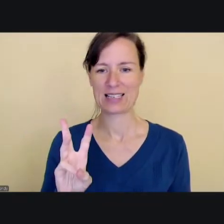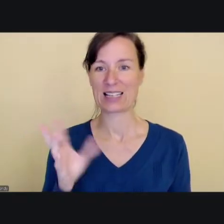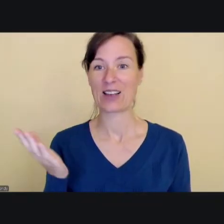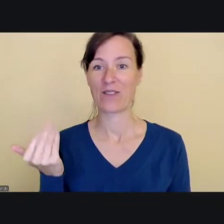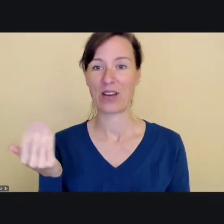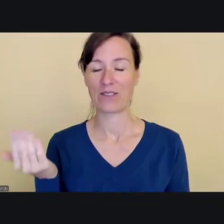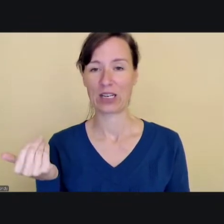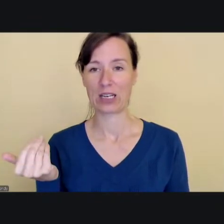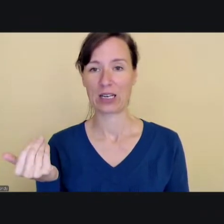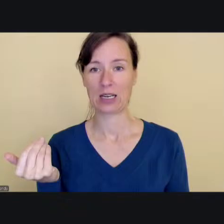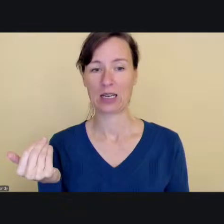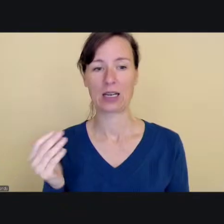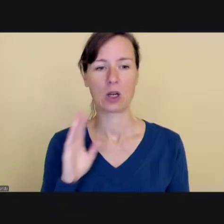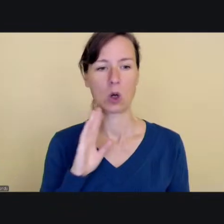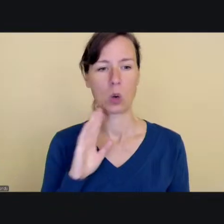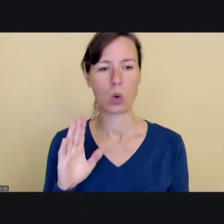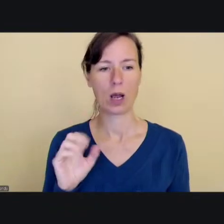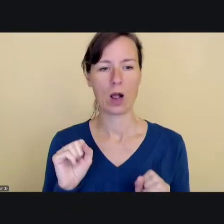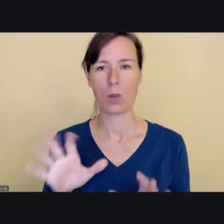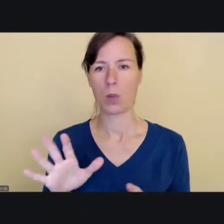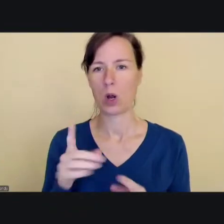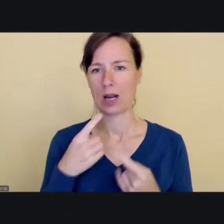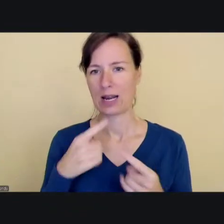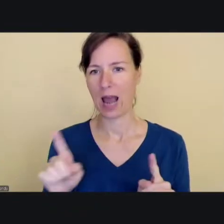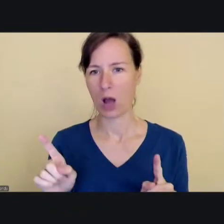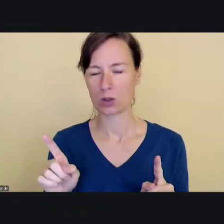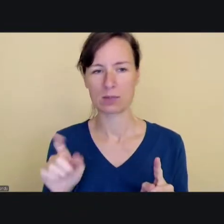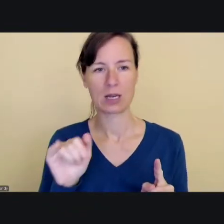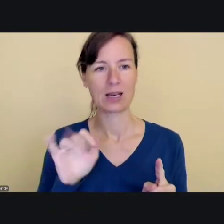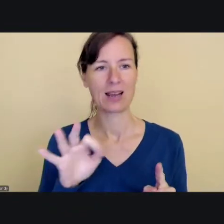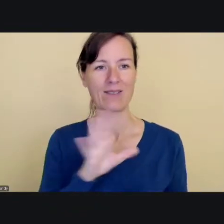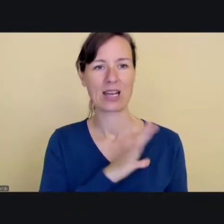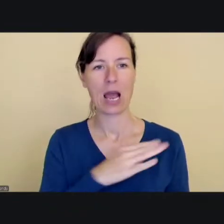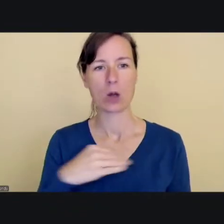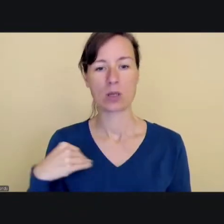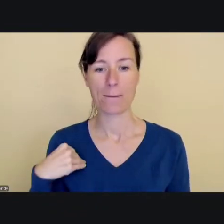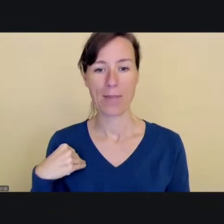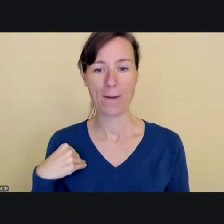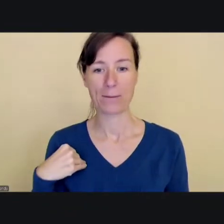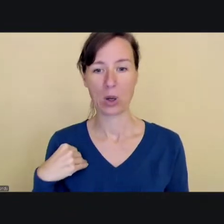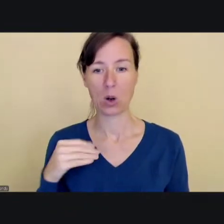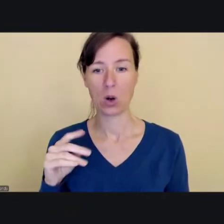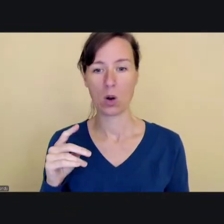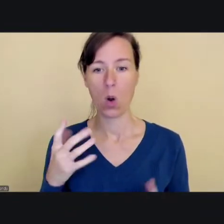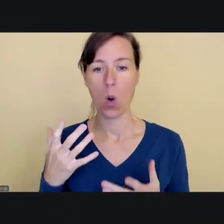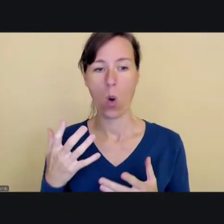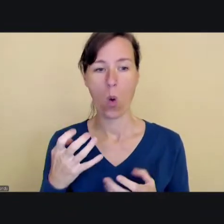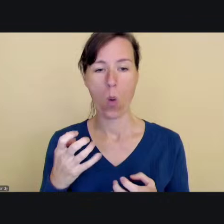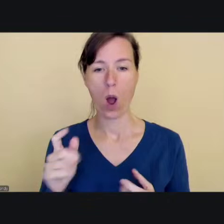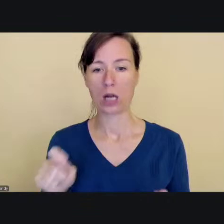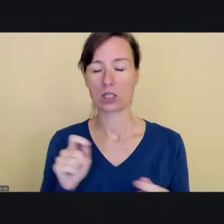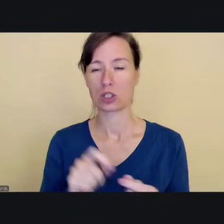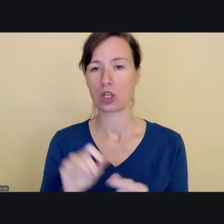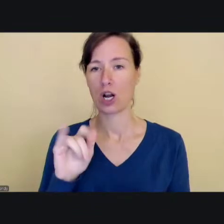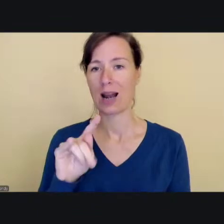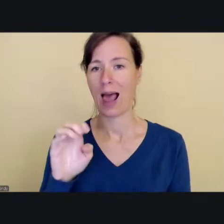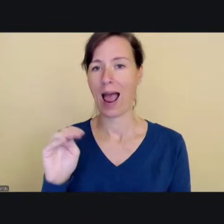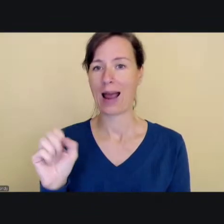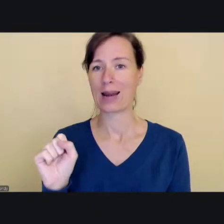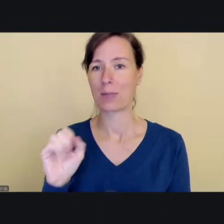announcement, and if council members want certain items stacked according to the